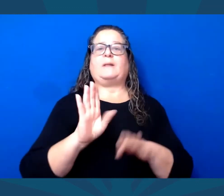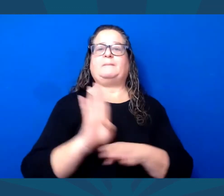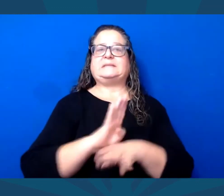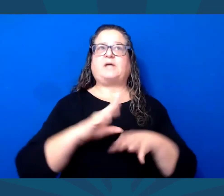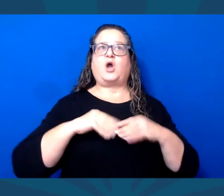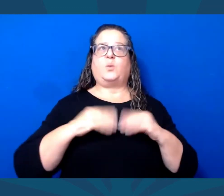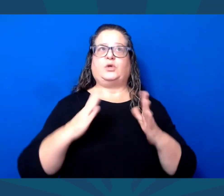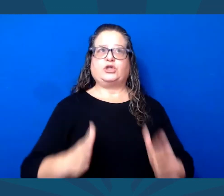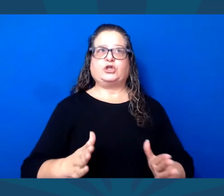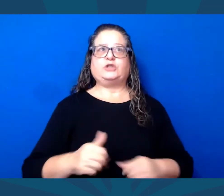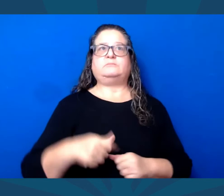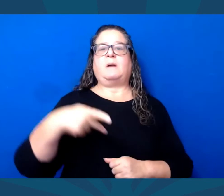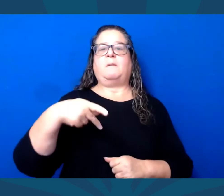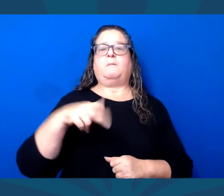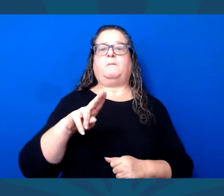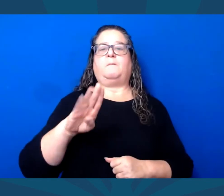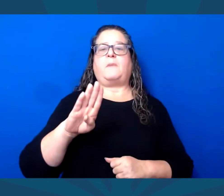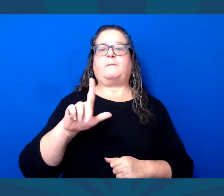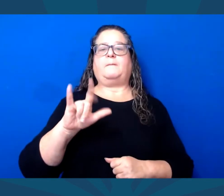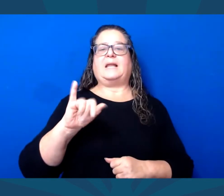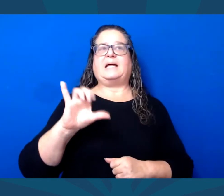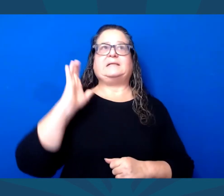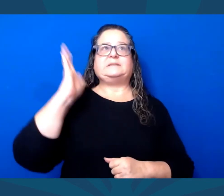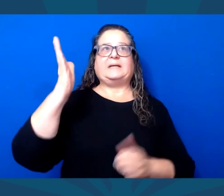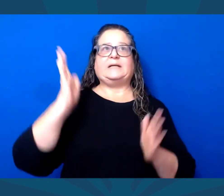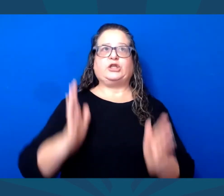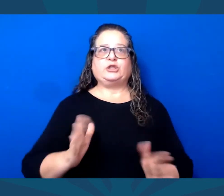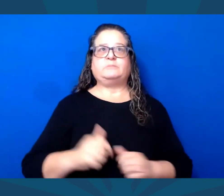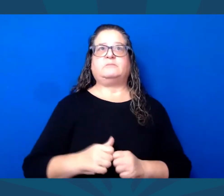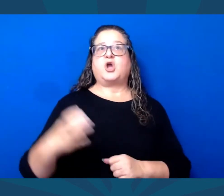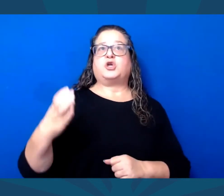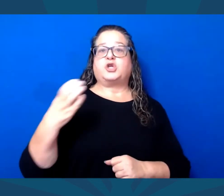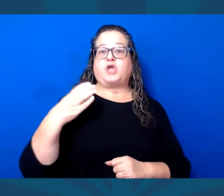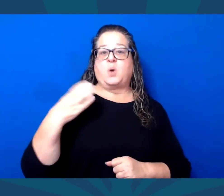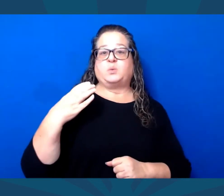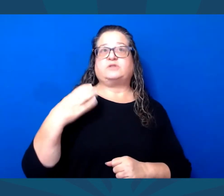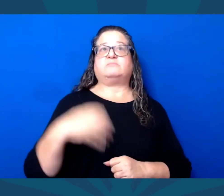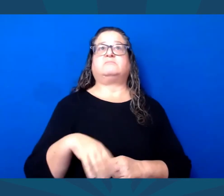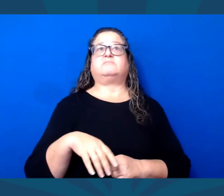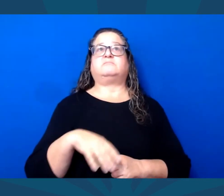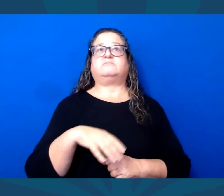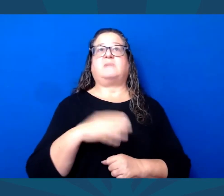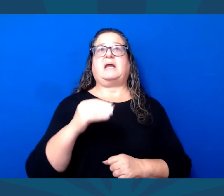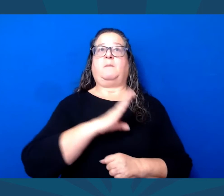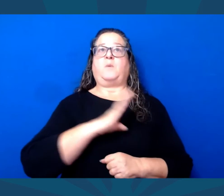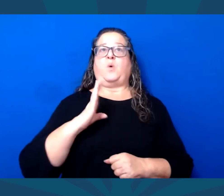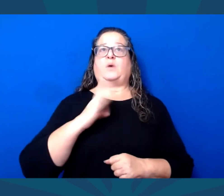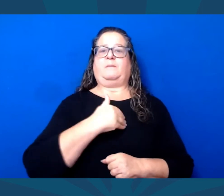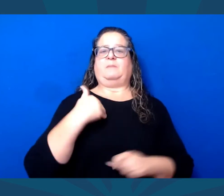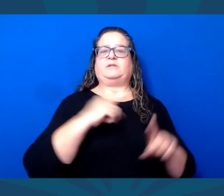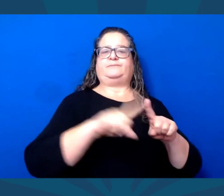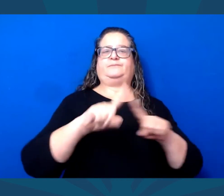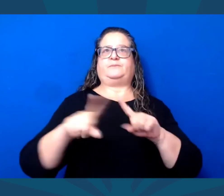small business owner, public speaker, coach, and board member of